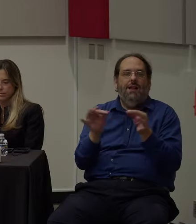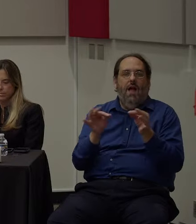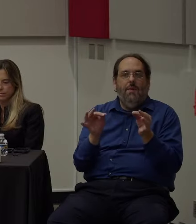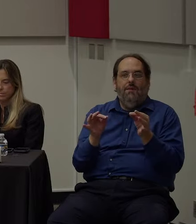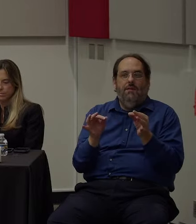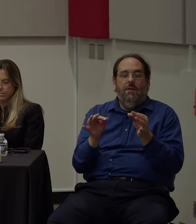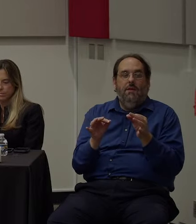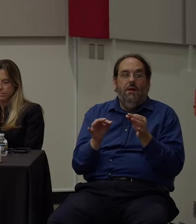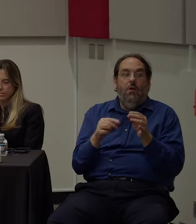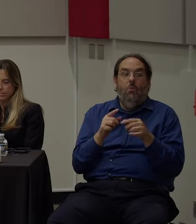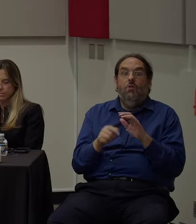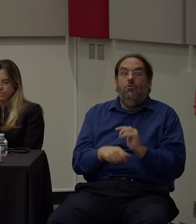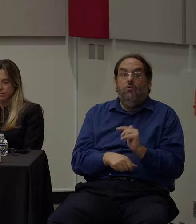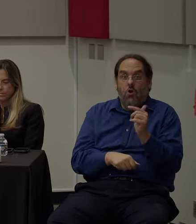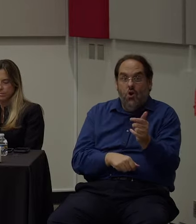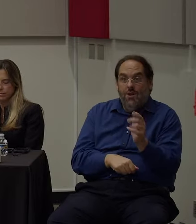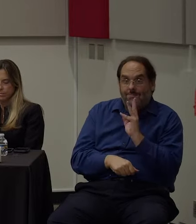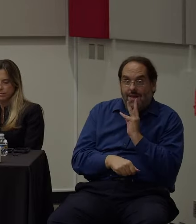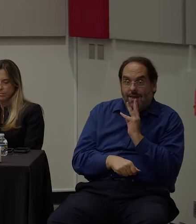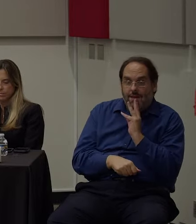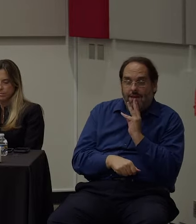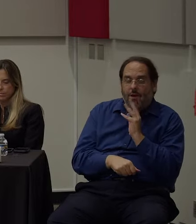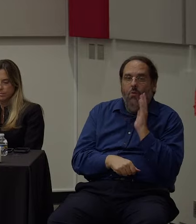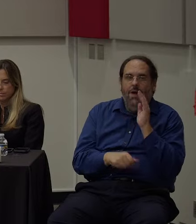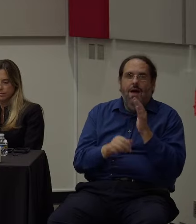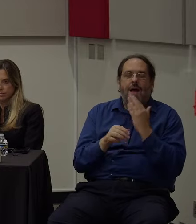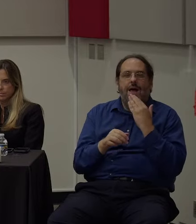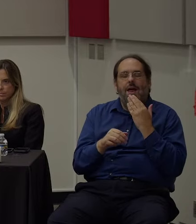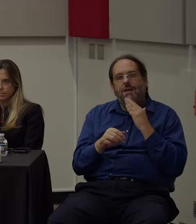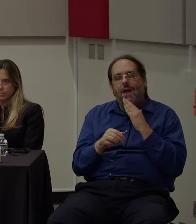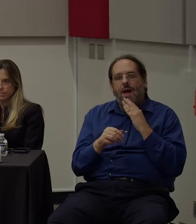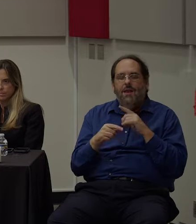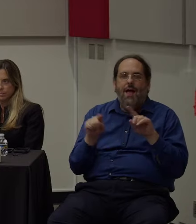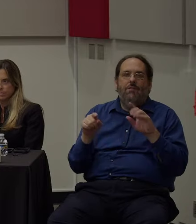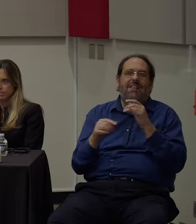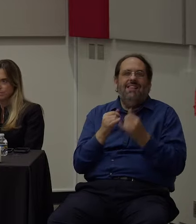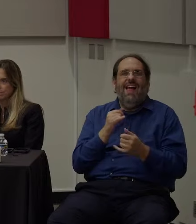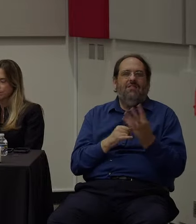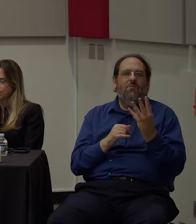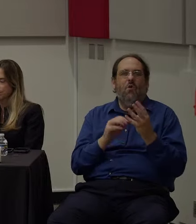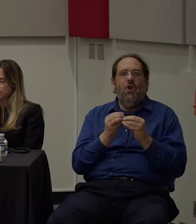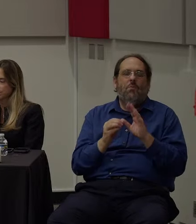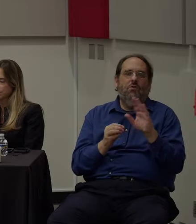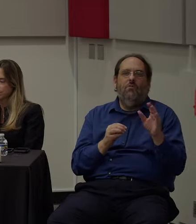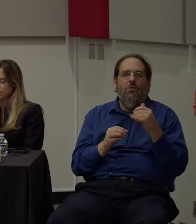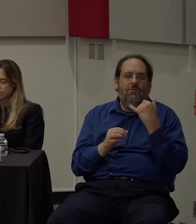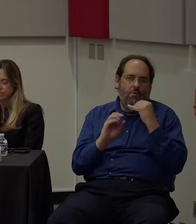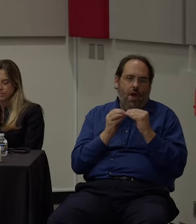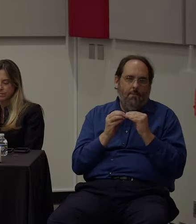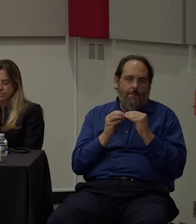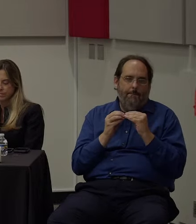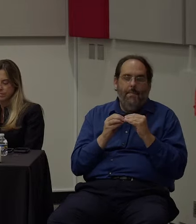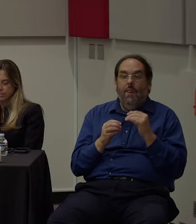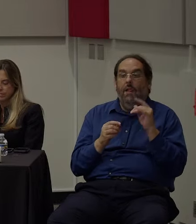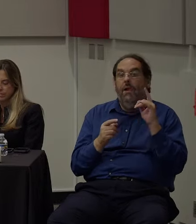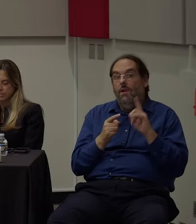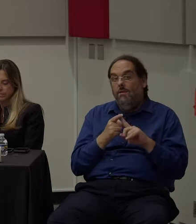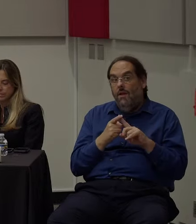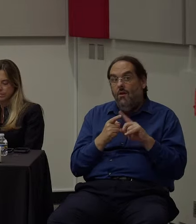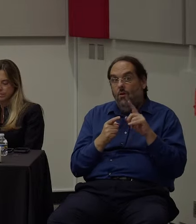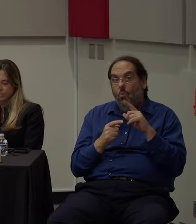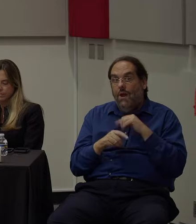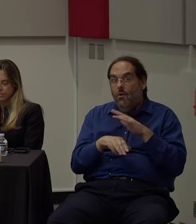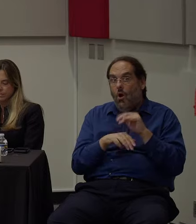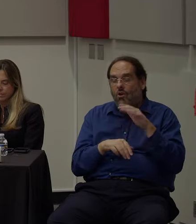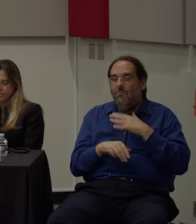comments. When it's your turn to speak, we'll announce the last 4 digits of your phone number. Until you are called